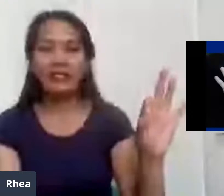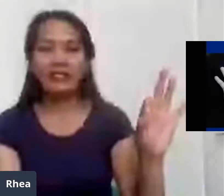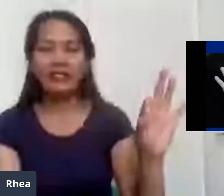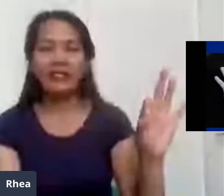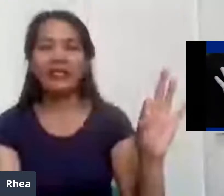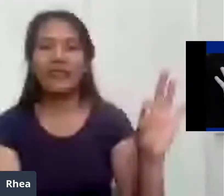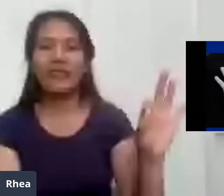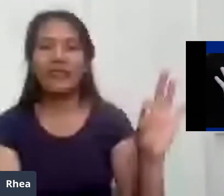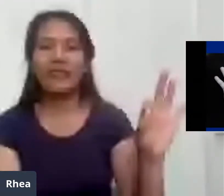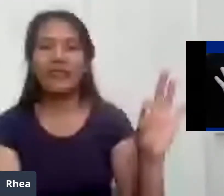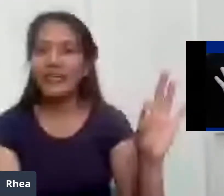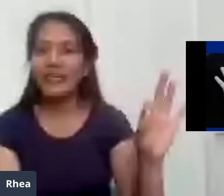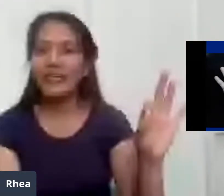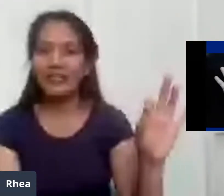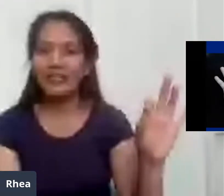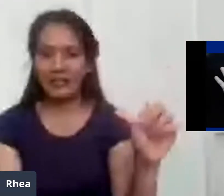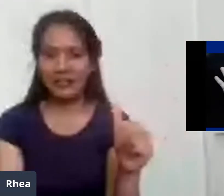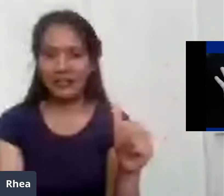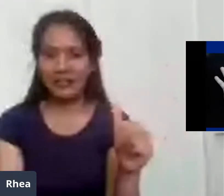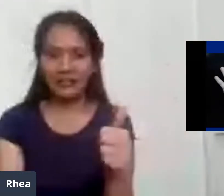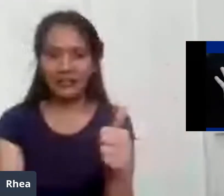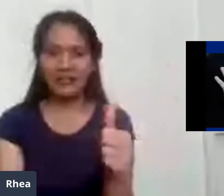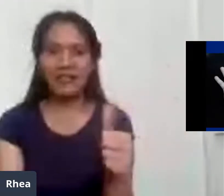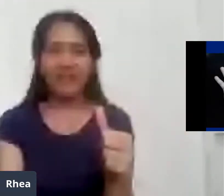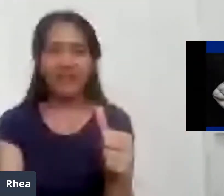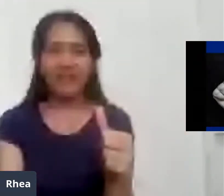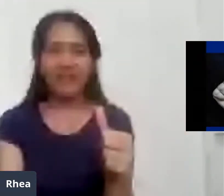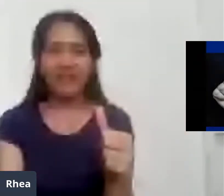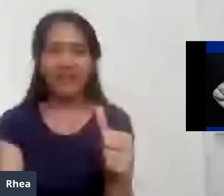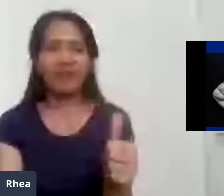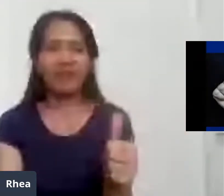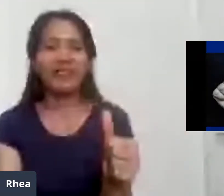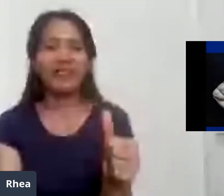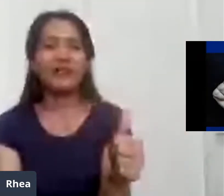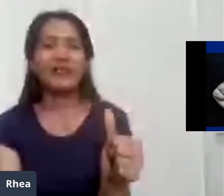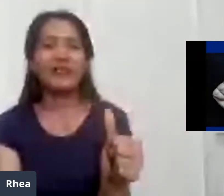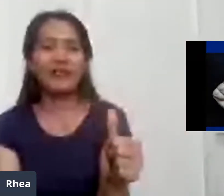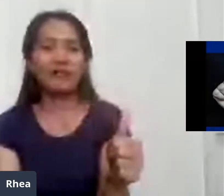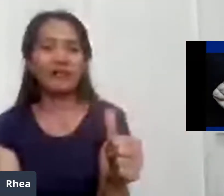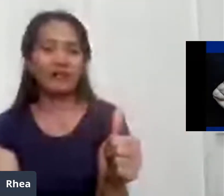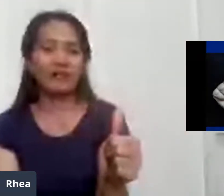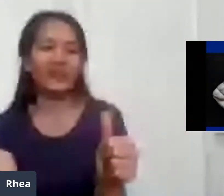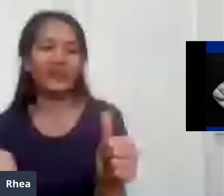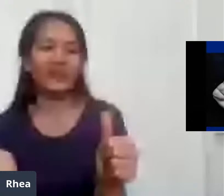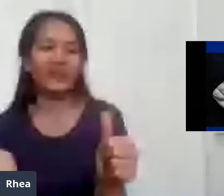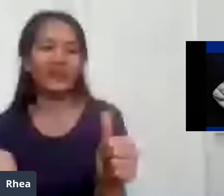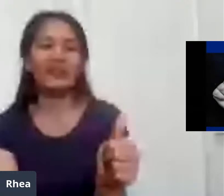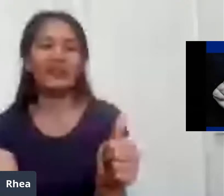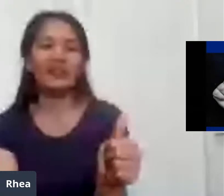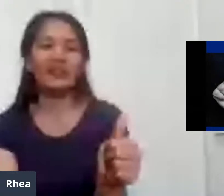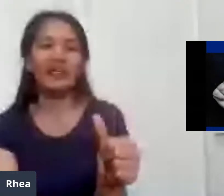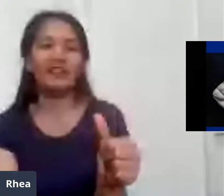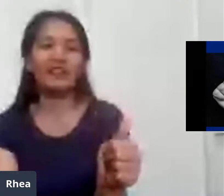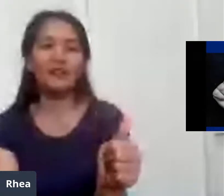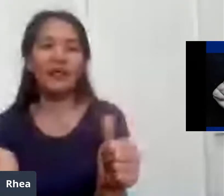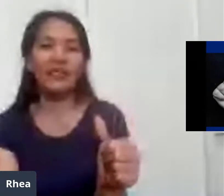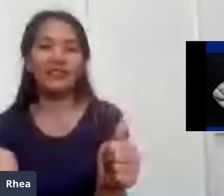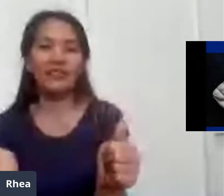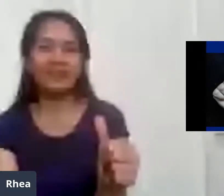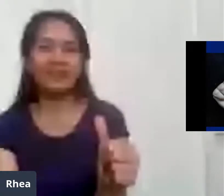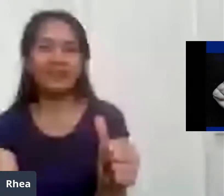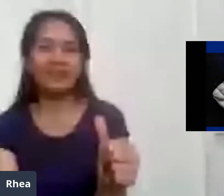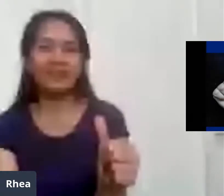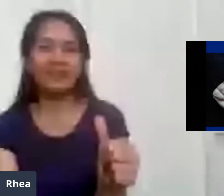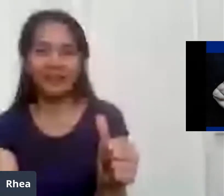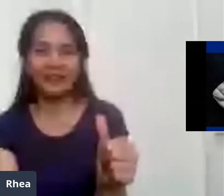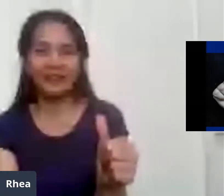9, and how about 10? 10. We wiggle our thumb going left and